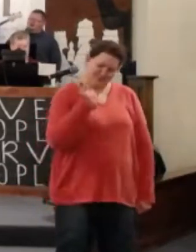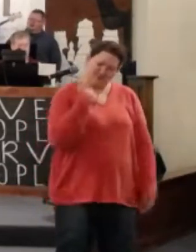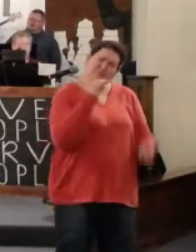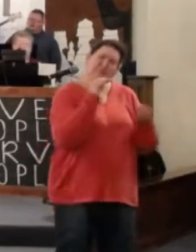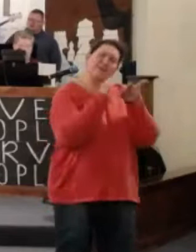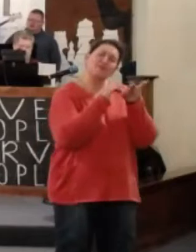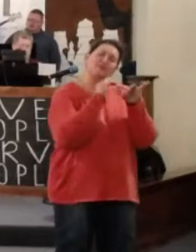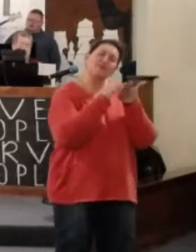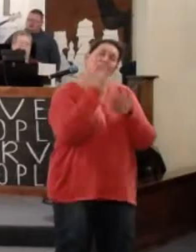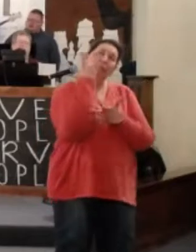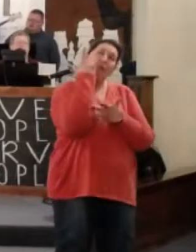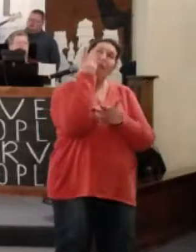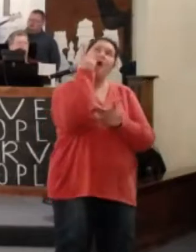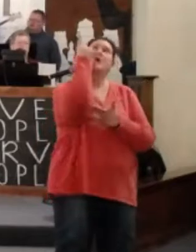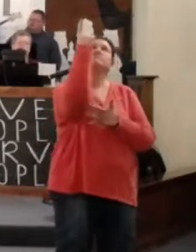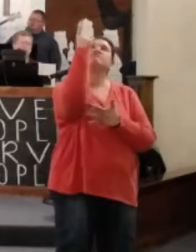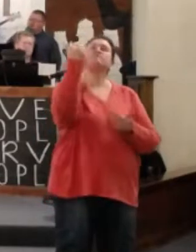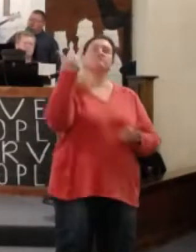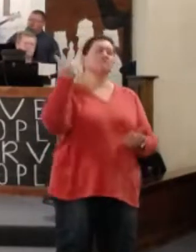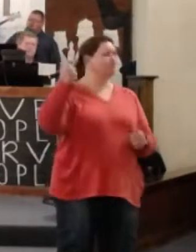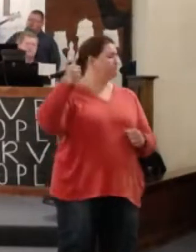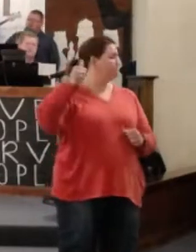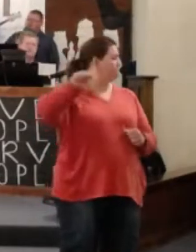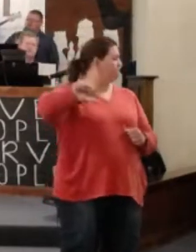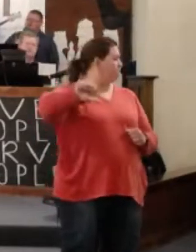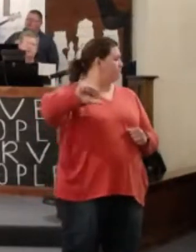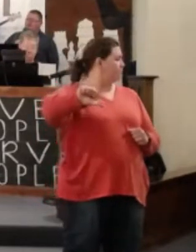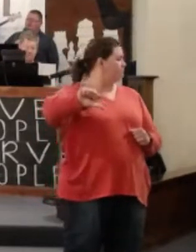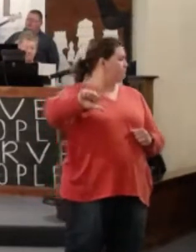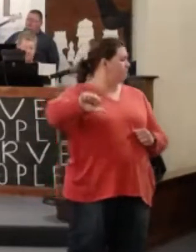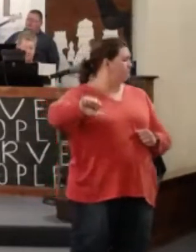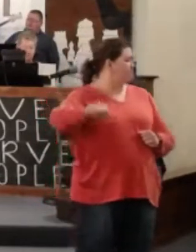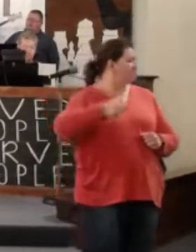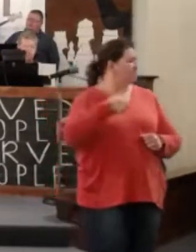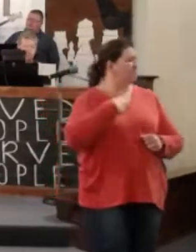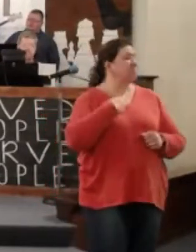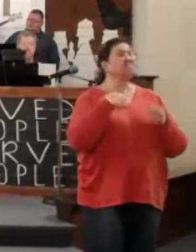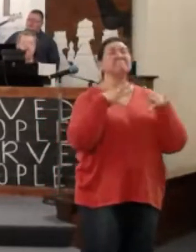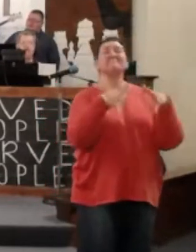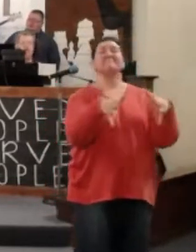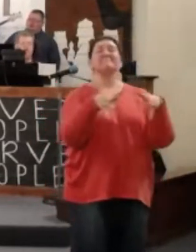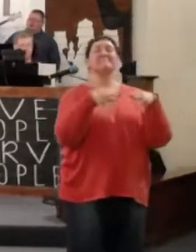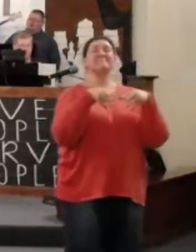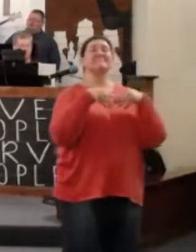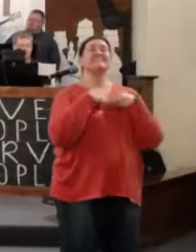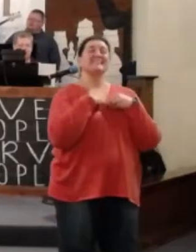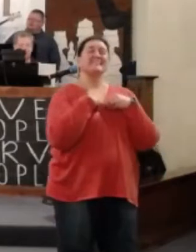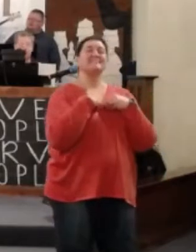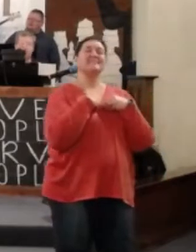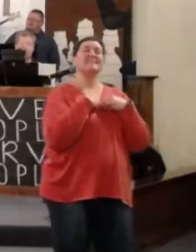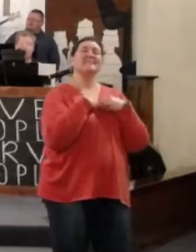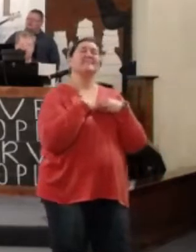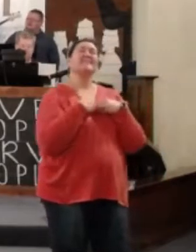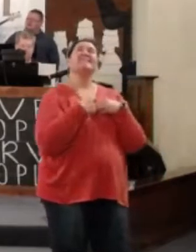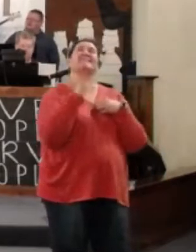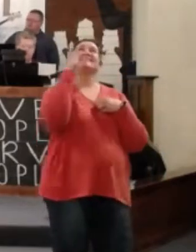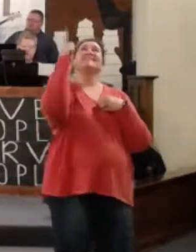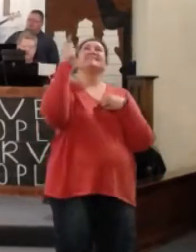I'm forgiven because you were forsaken. I'm